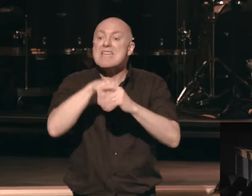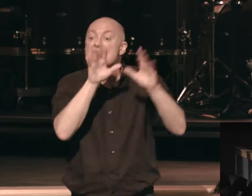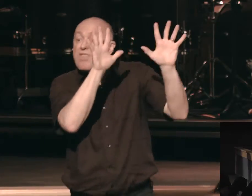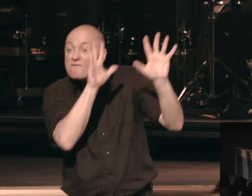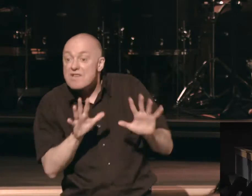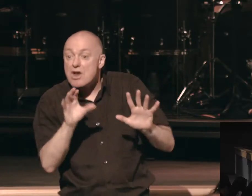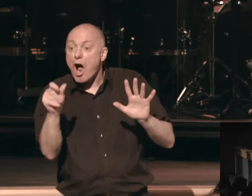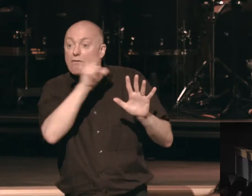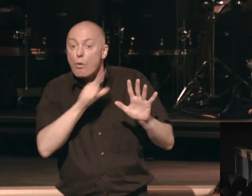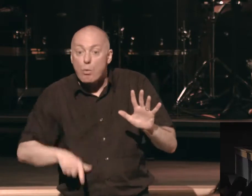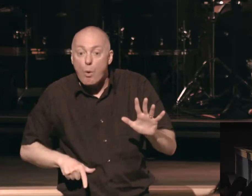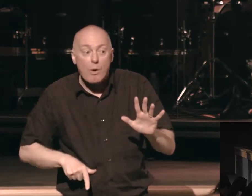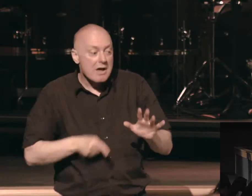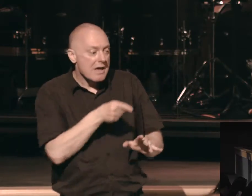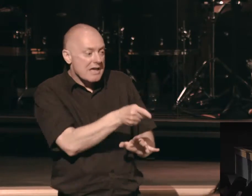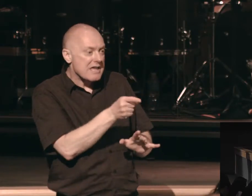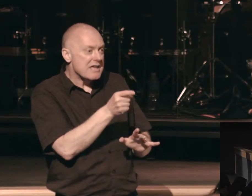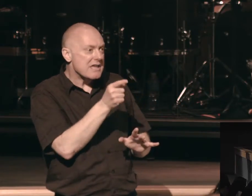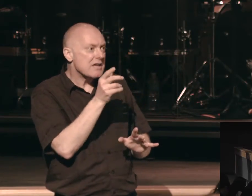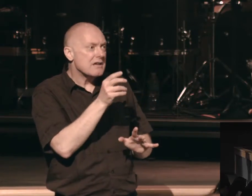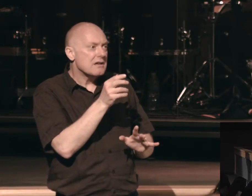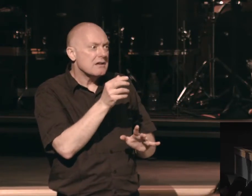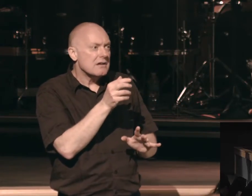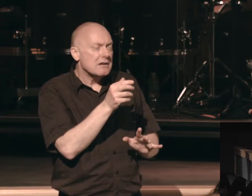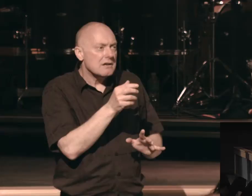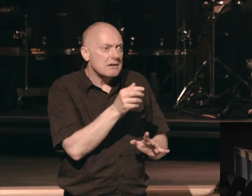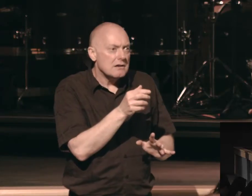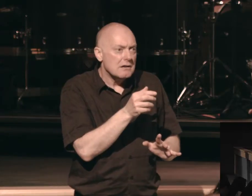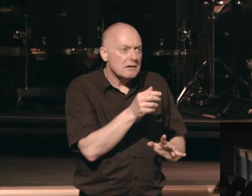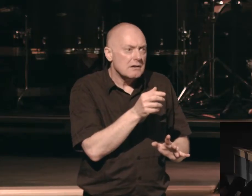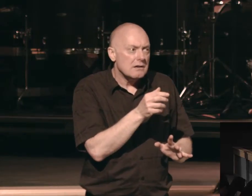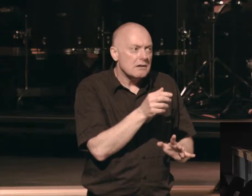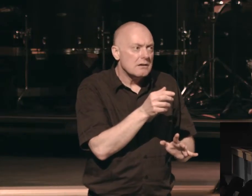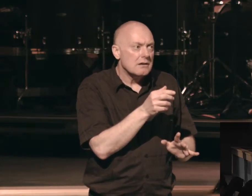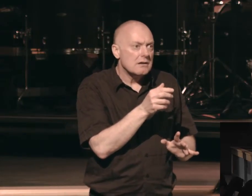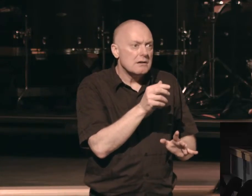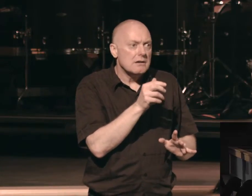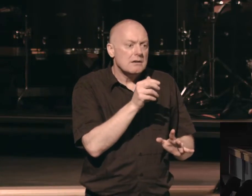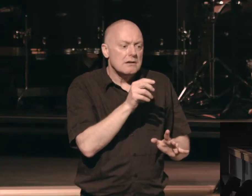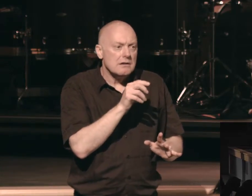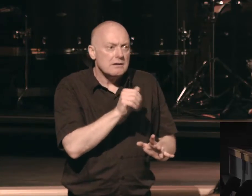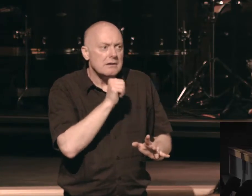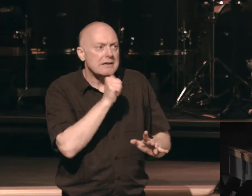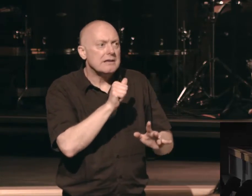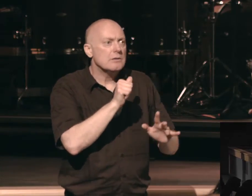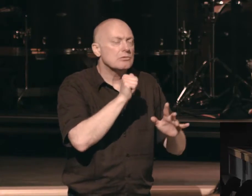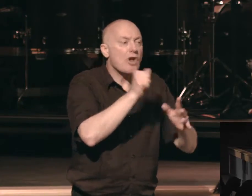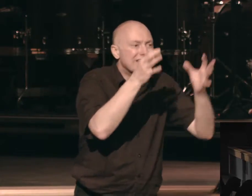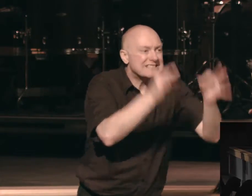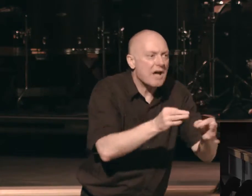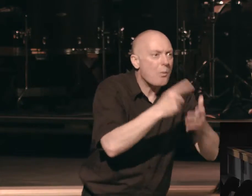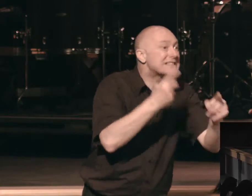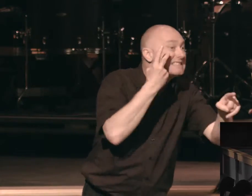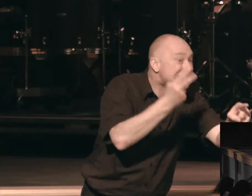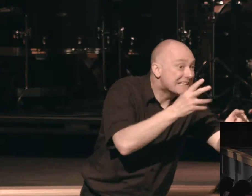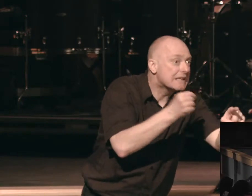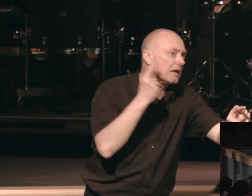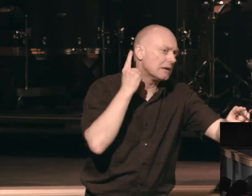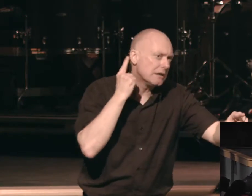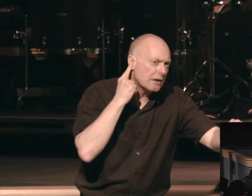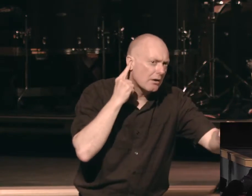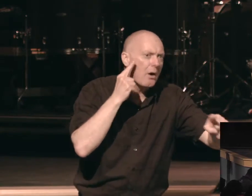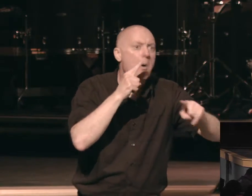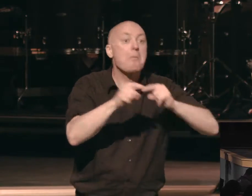shall be in the fear of the Lord. He shall not judge by what his eyes see or decide disputes by what his ears hear, but